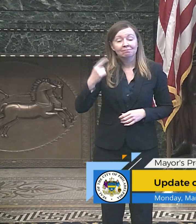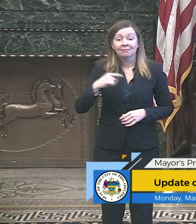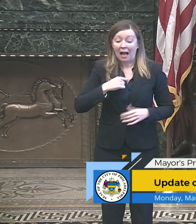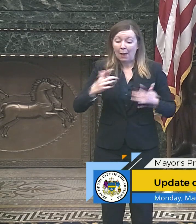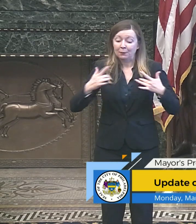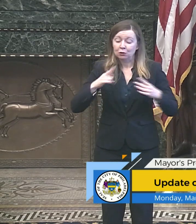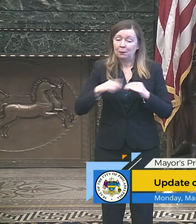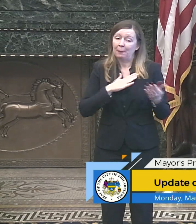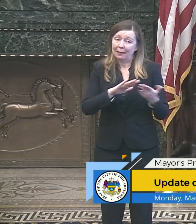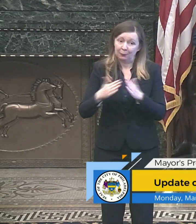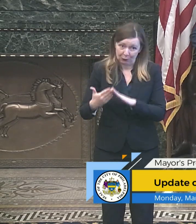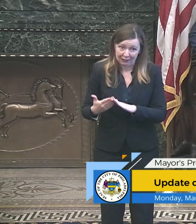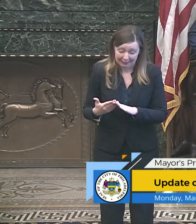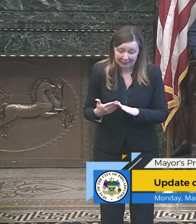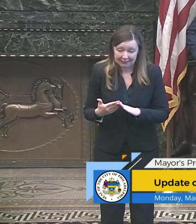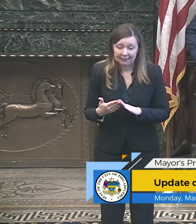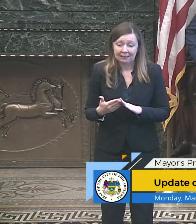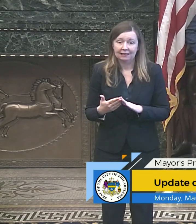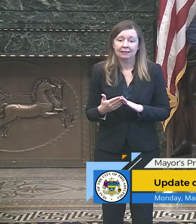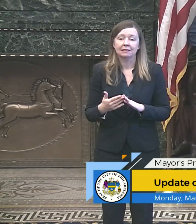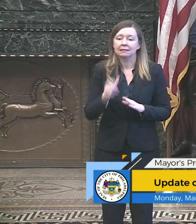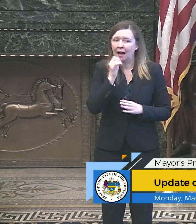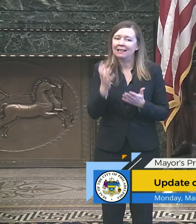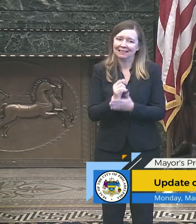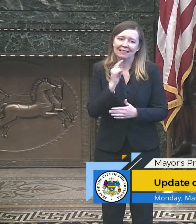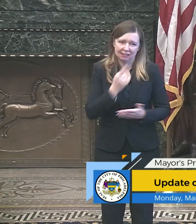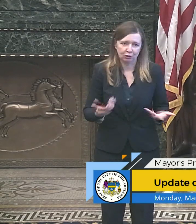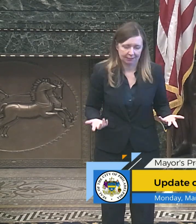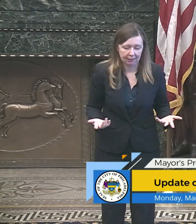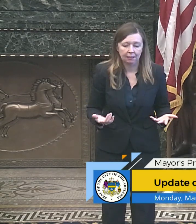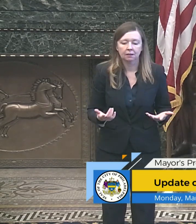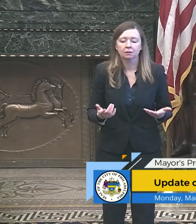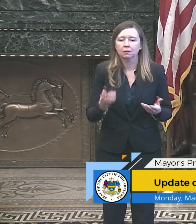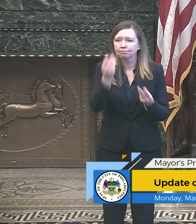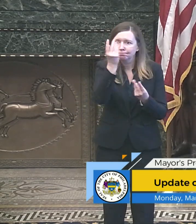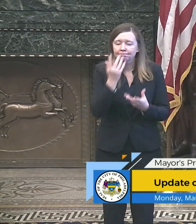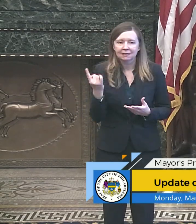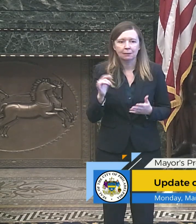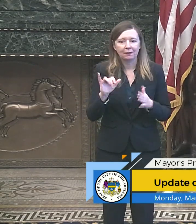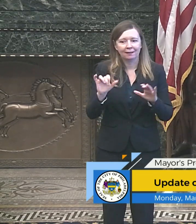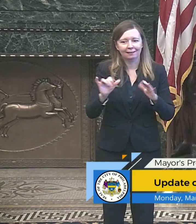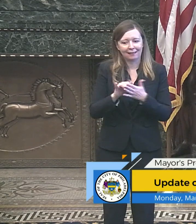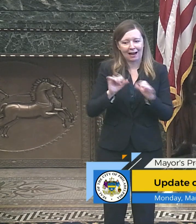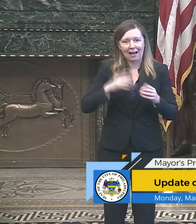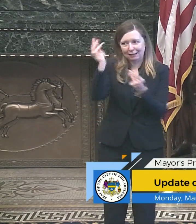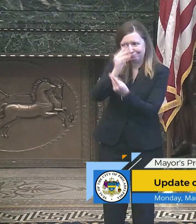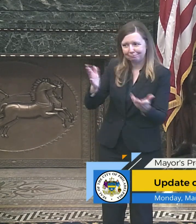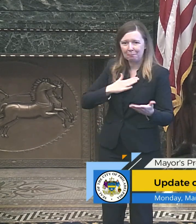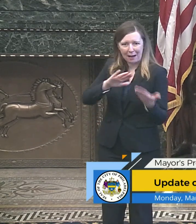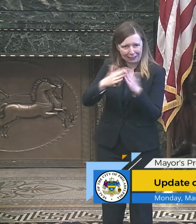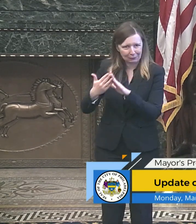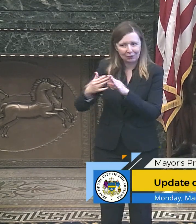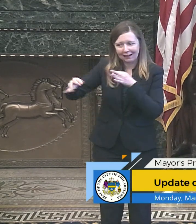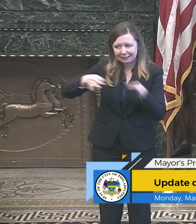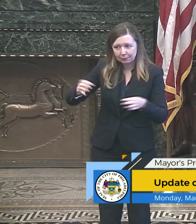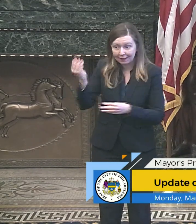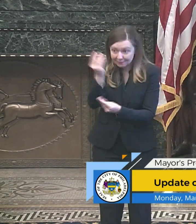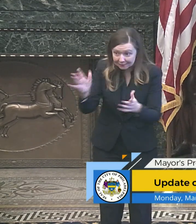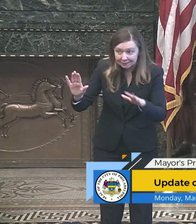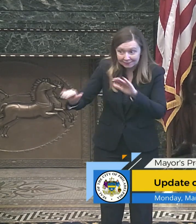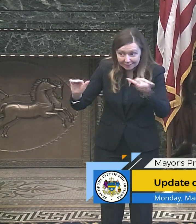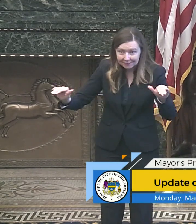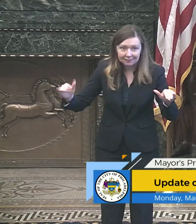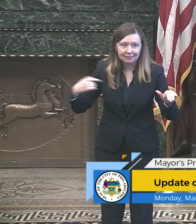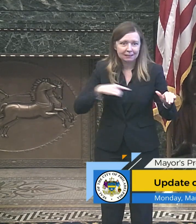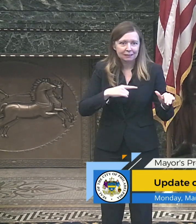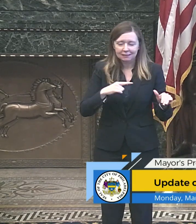my community not taking this seriously. And so can you give me something that I can take back to the community that explains, look, you guys,